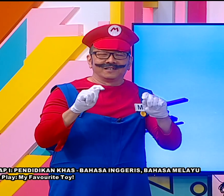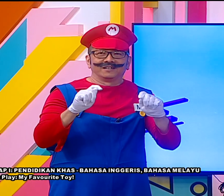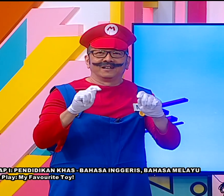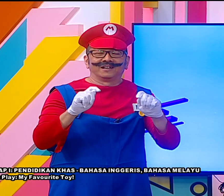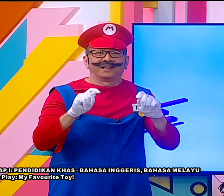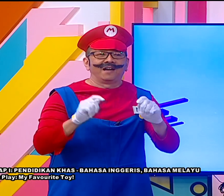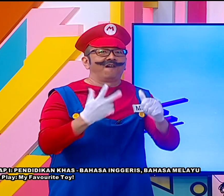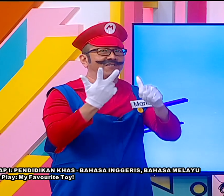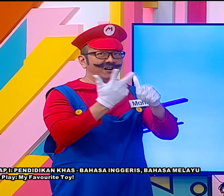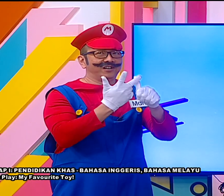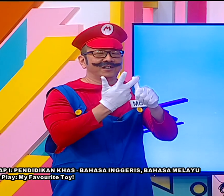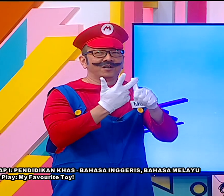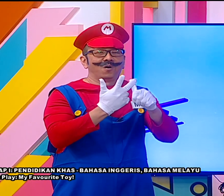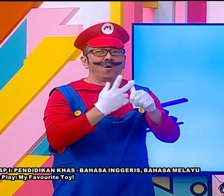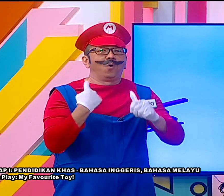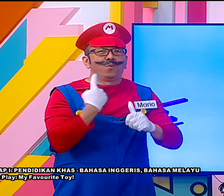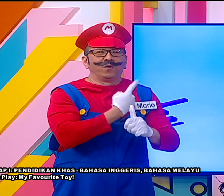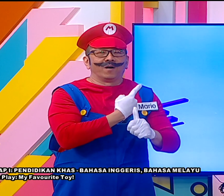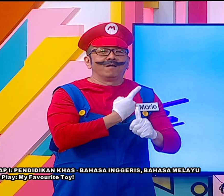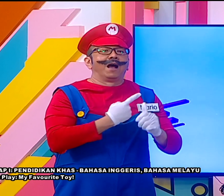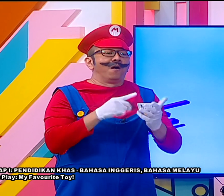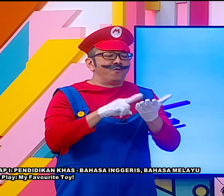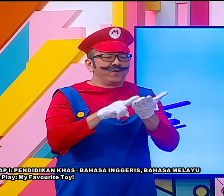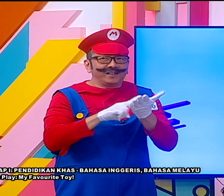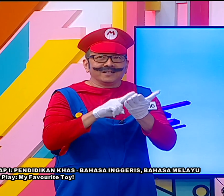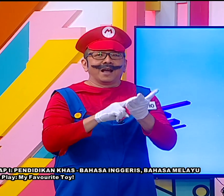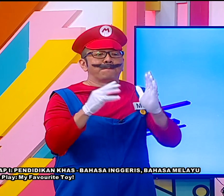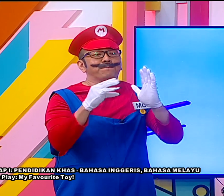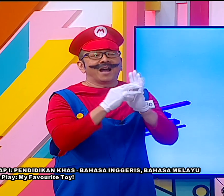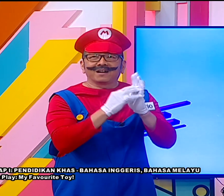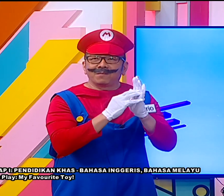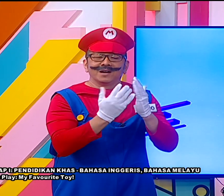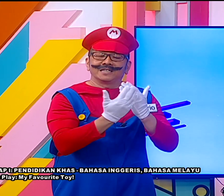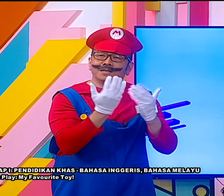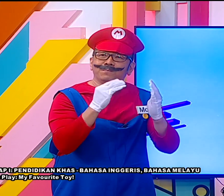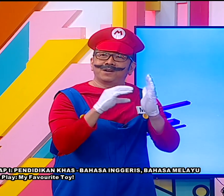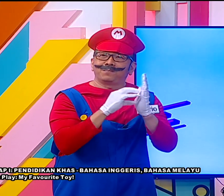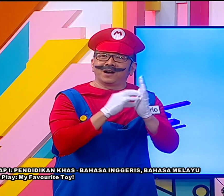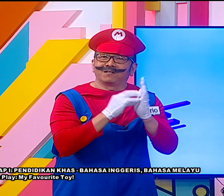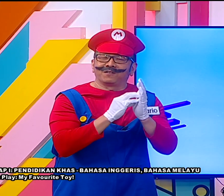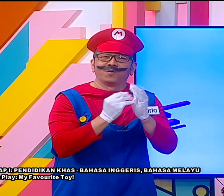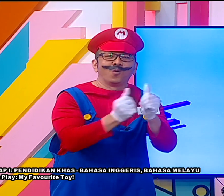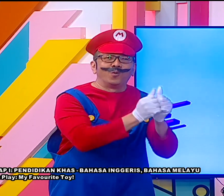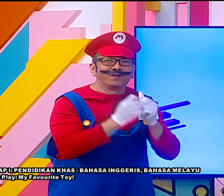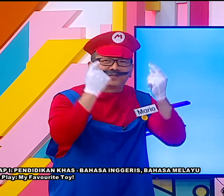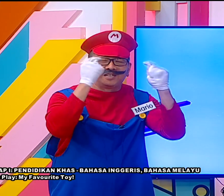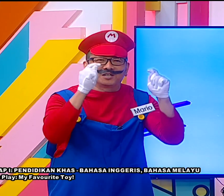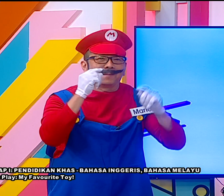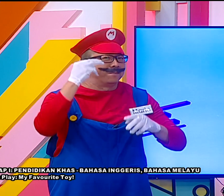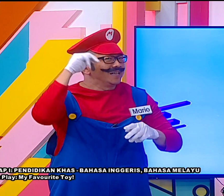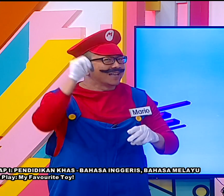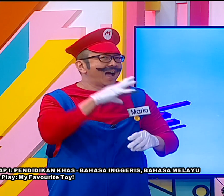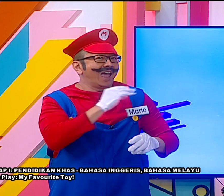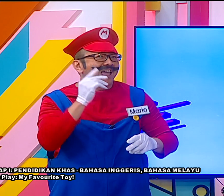toys. Third, we will read a paragraph, a simple paragraph with